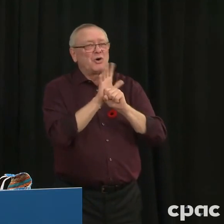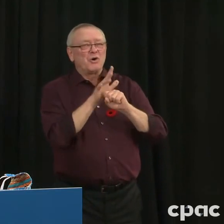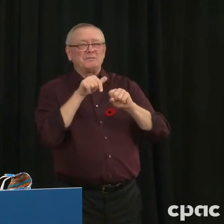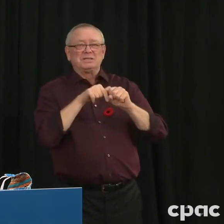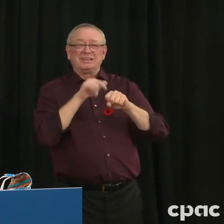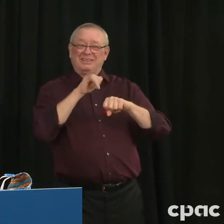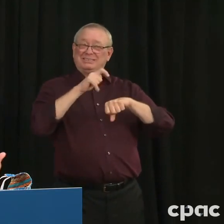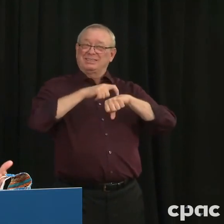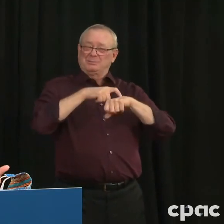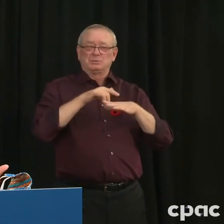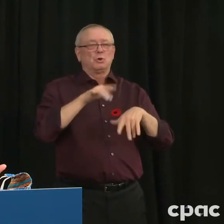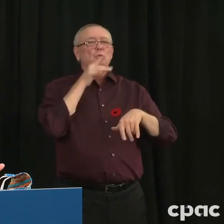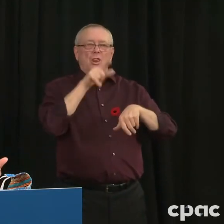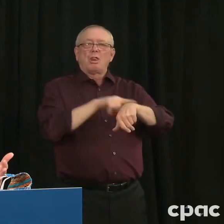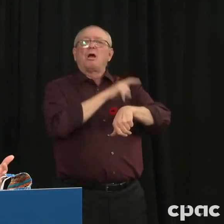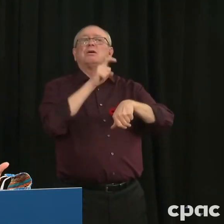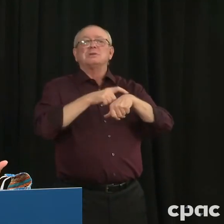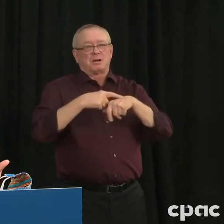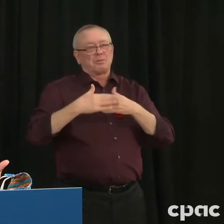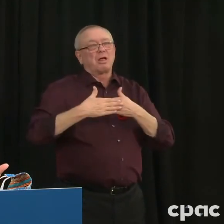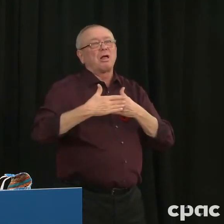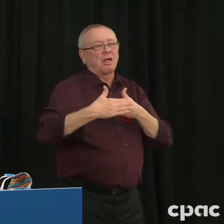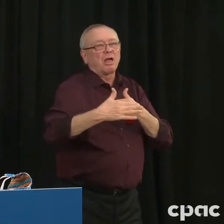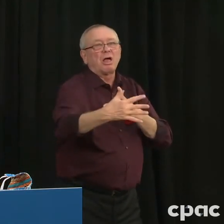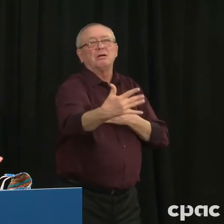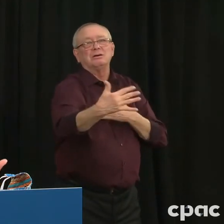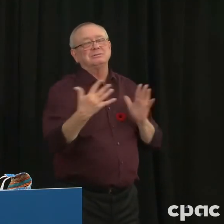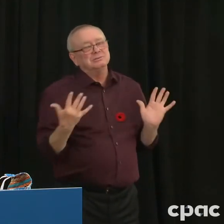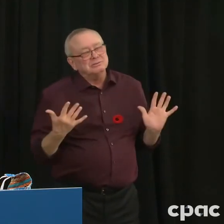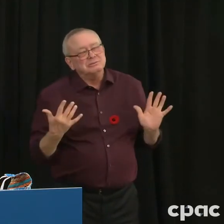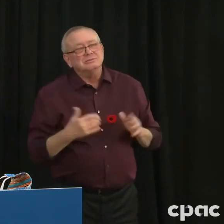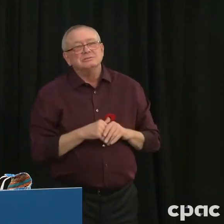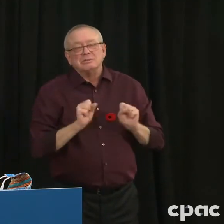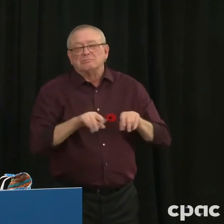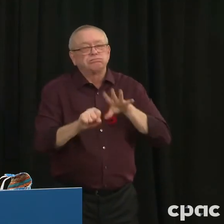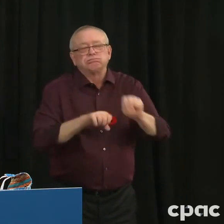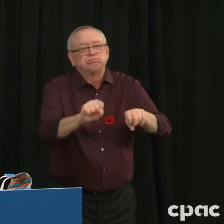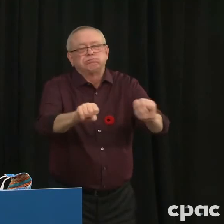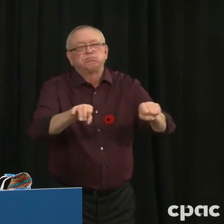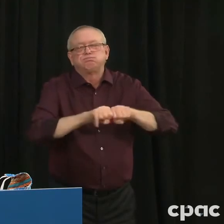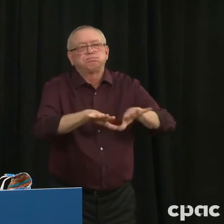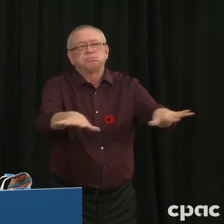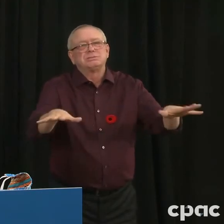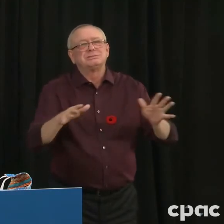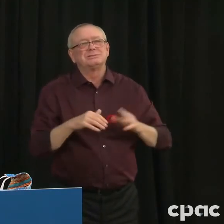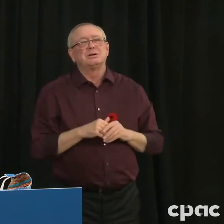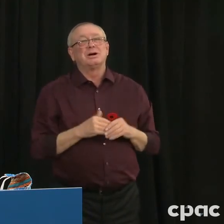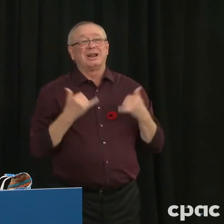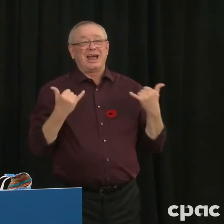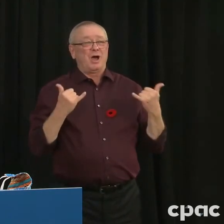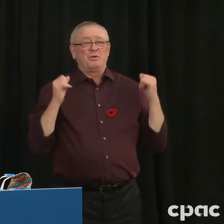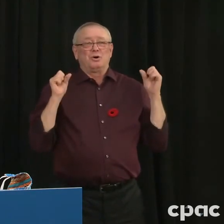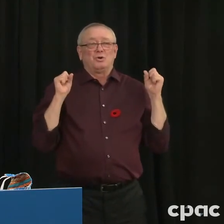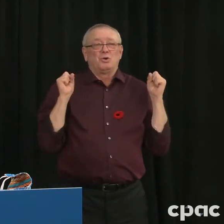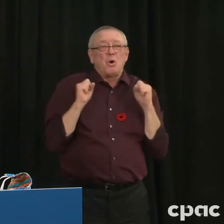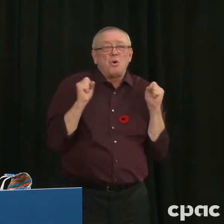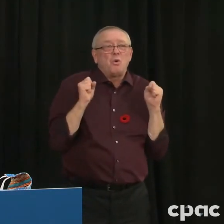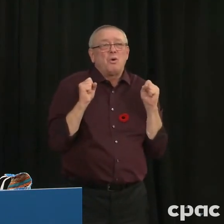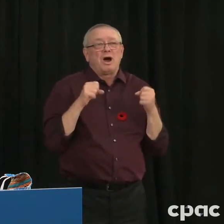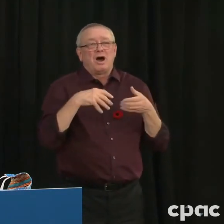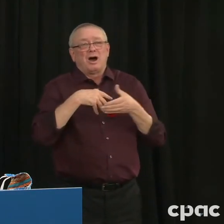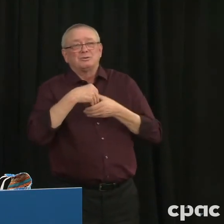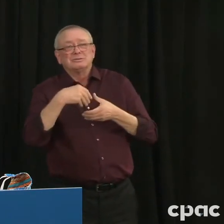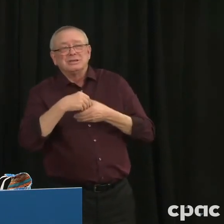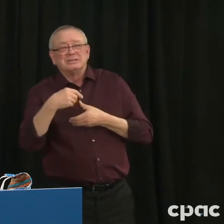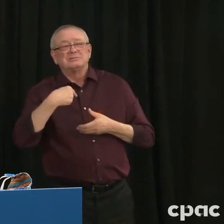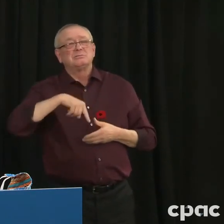now. We're at a really critical time. We're going into colder weather, winter weather. We know that the virus transmits much more easily